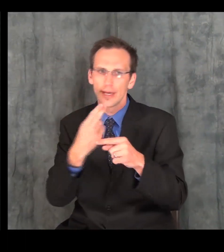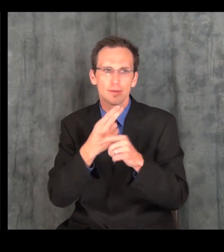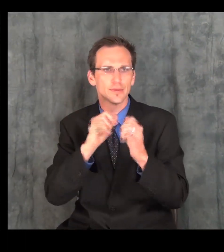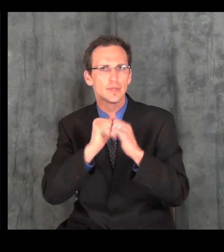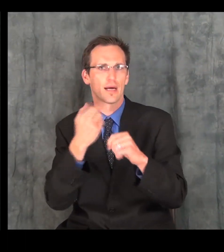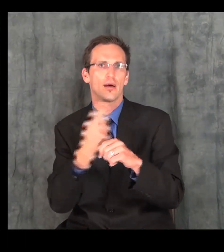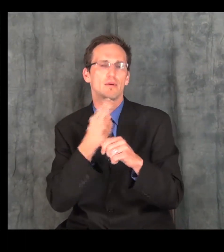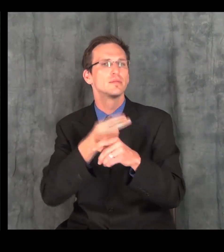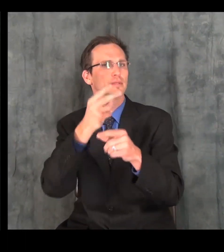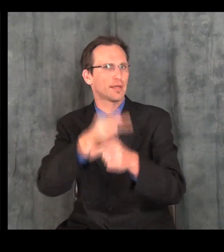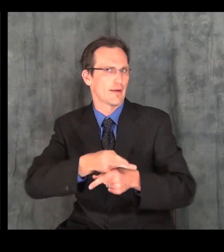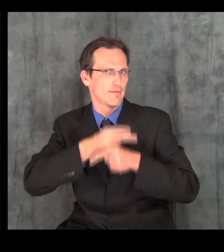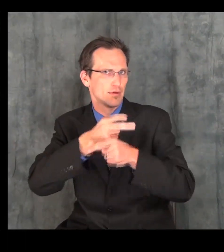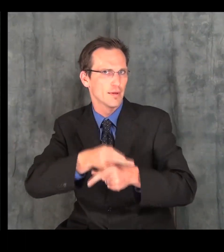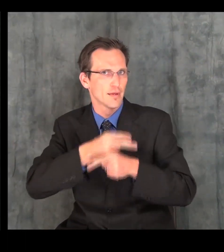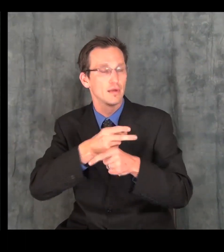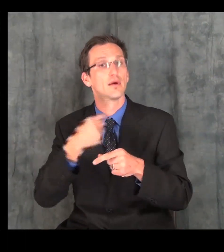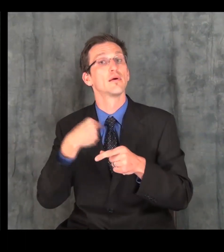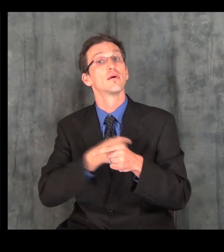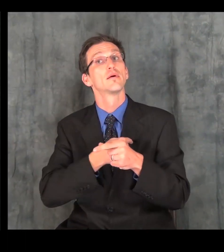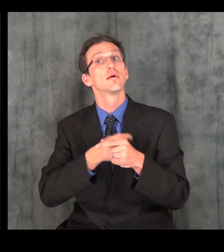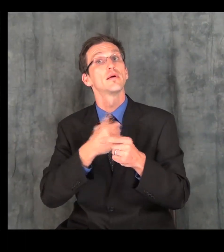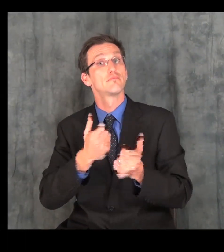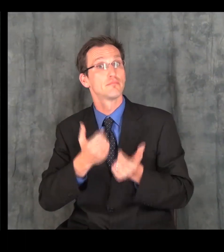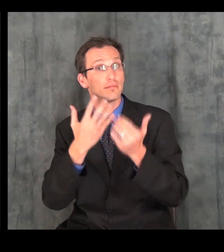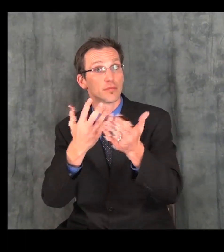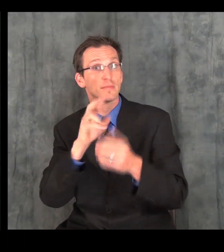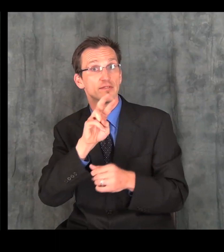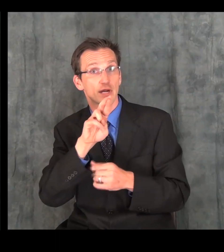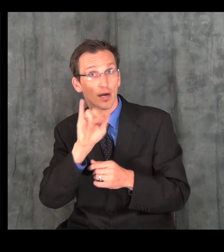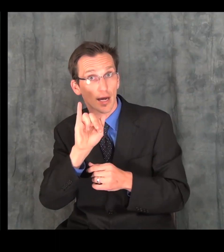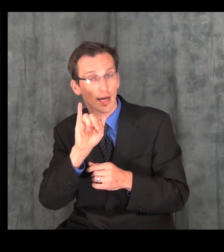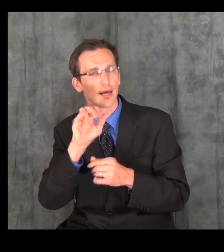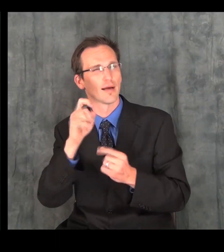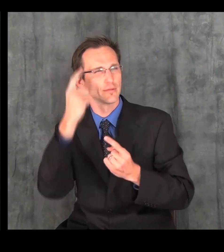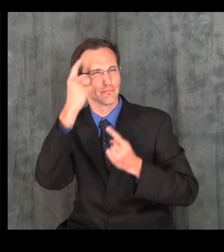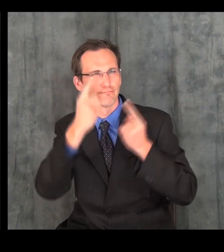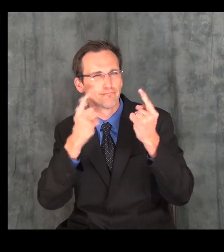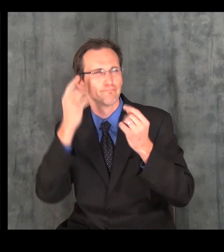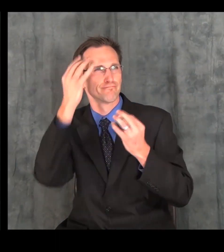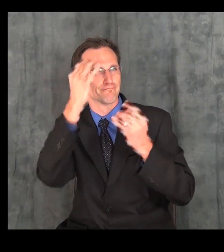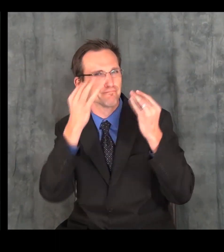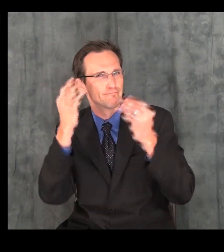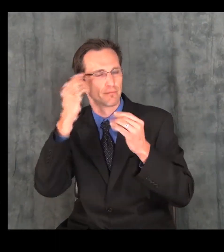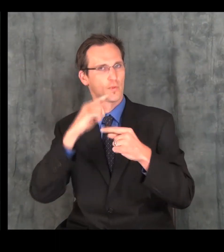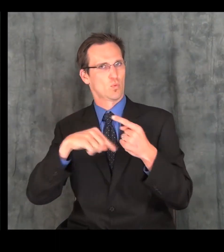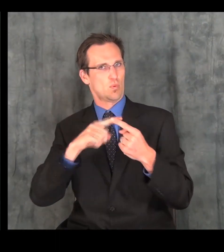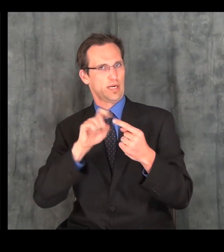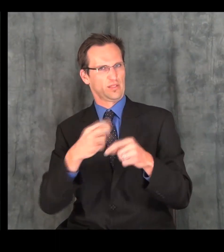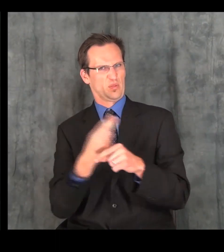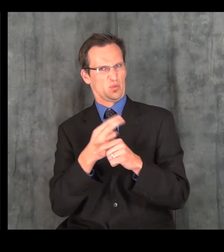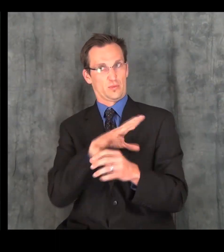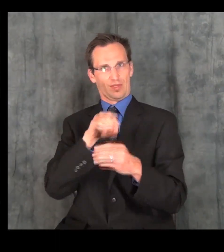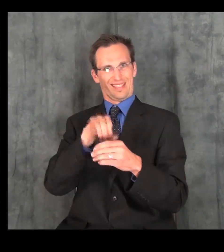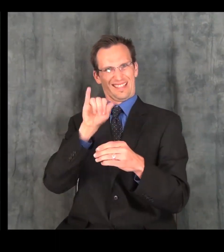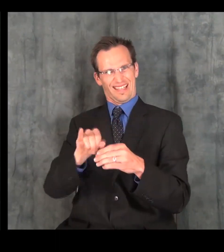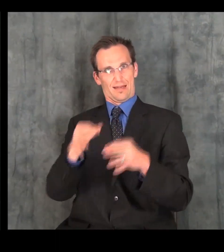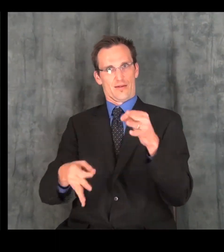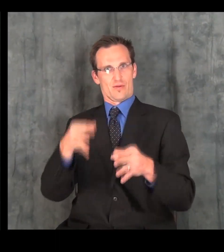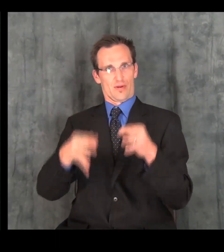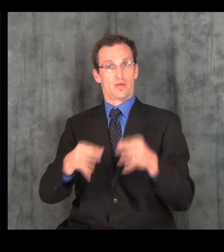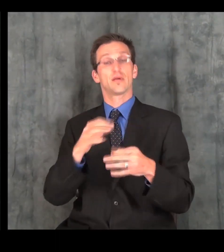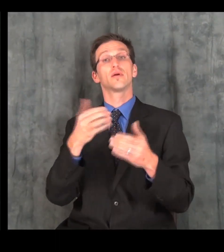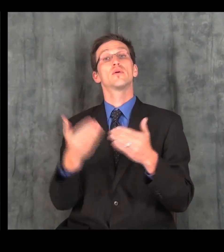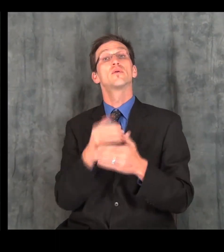recommended that BRI needs to be considered carefully in this particular context. In the New South Wales courts,